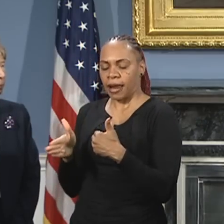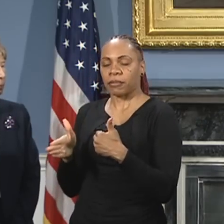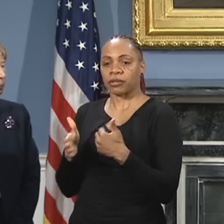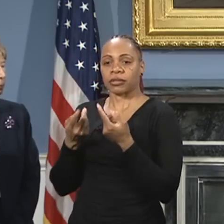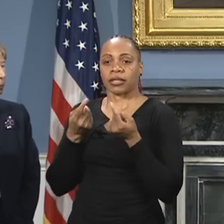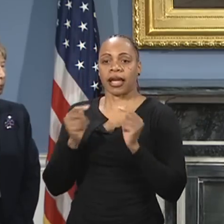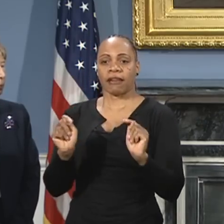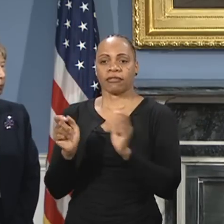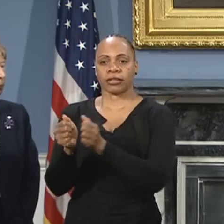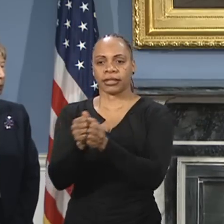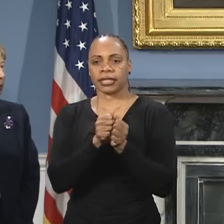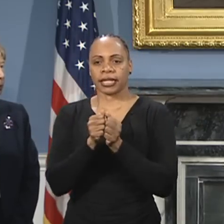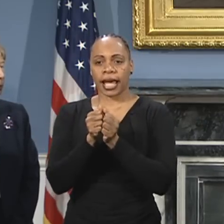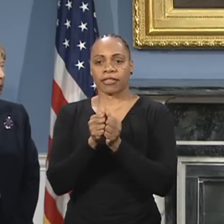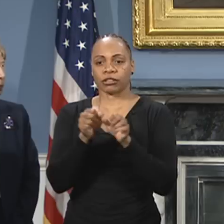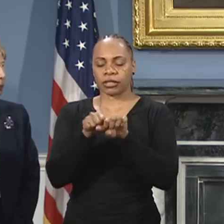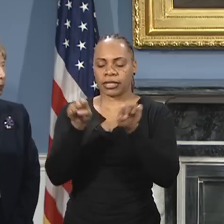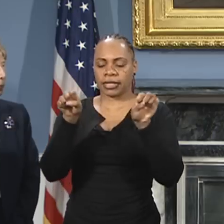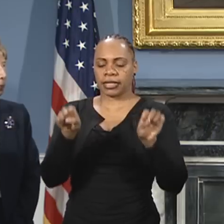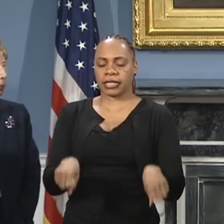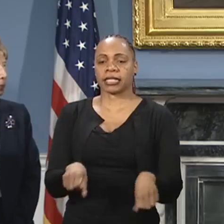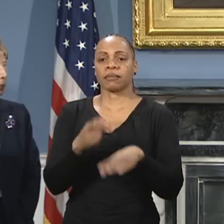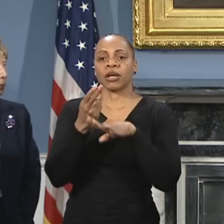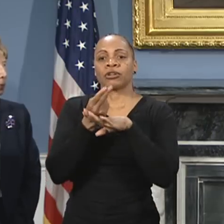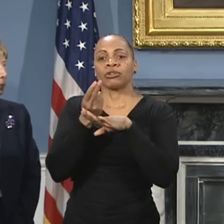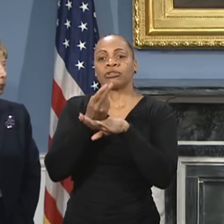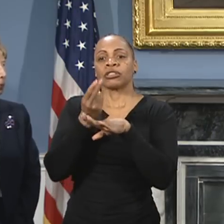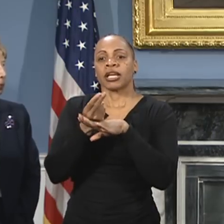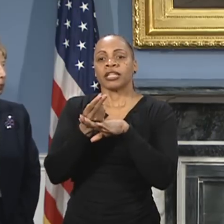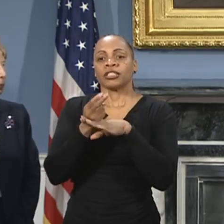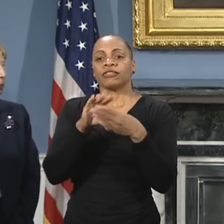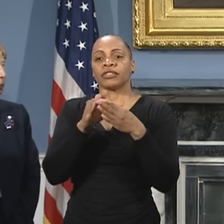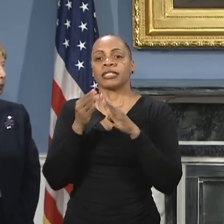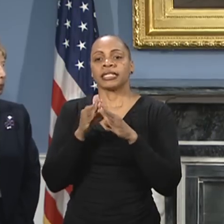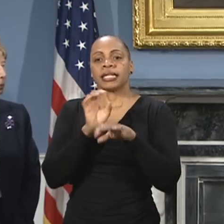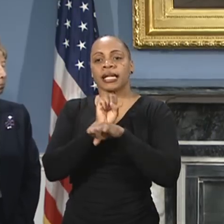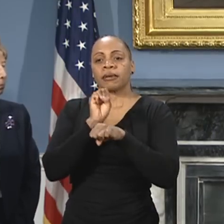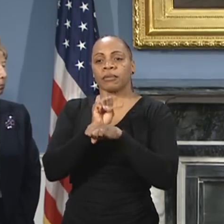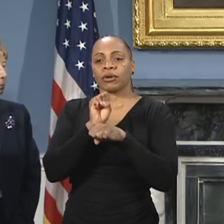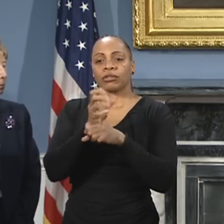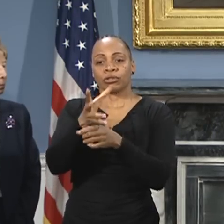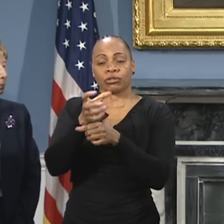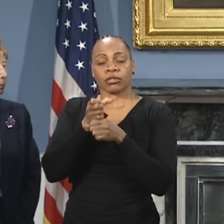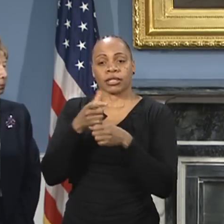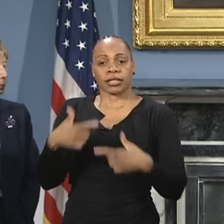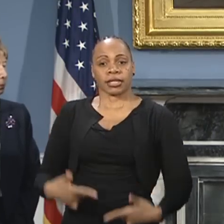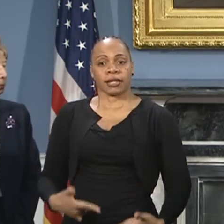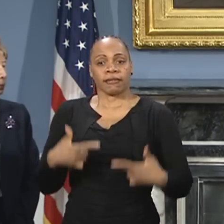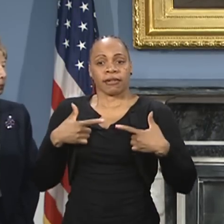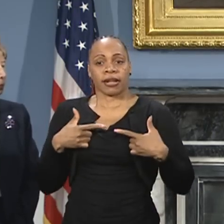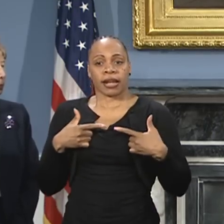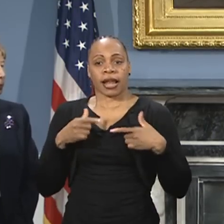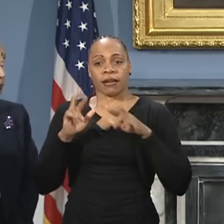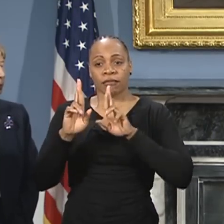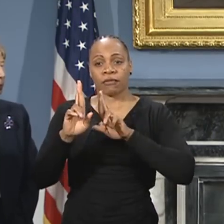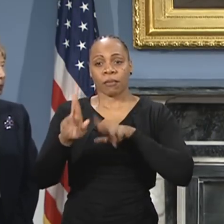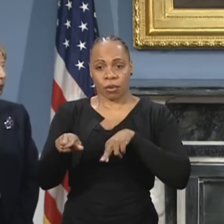systematic utilization of city employees to get live action reports from different neighborhoods so we can fine-tune our